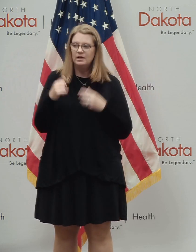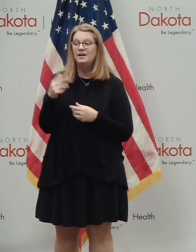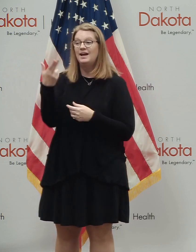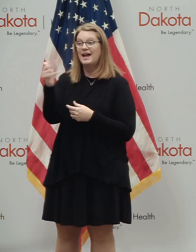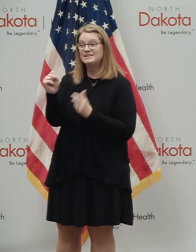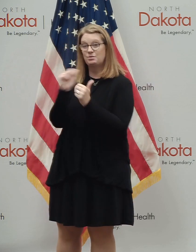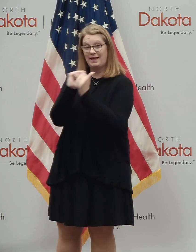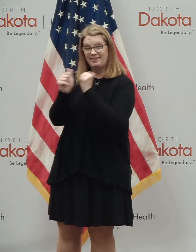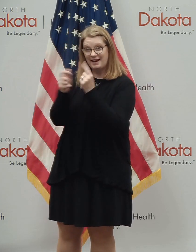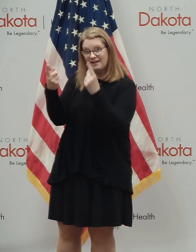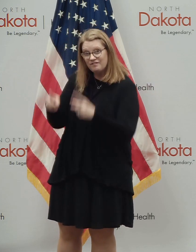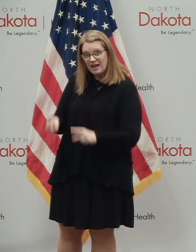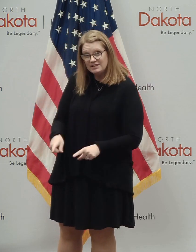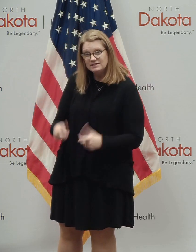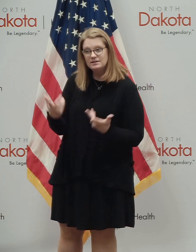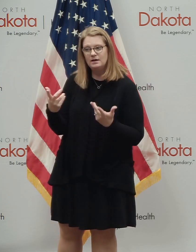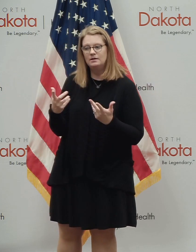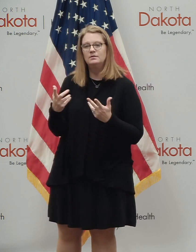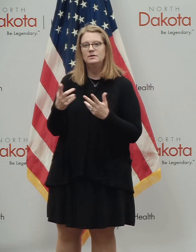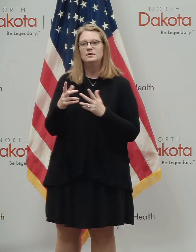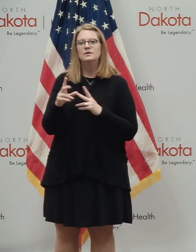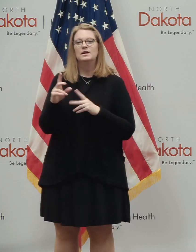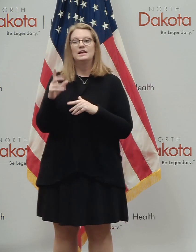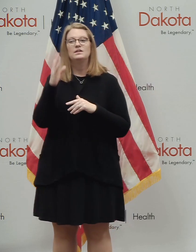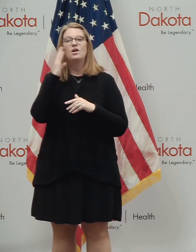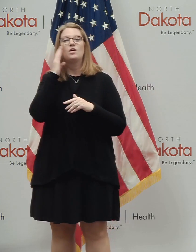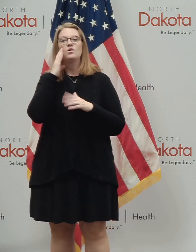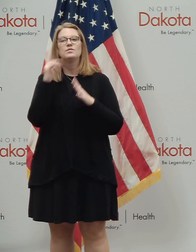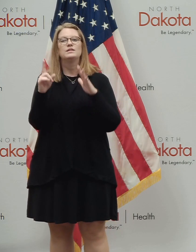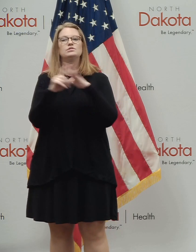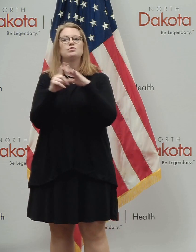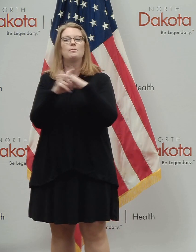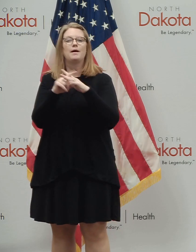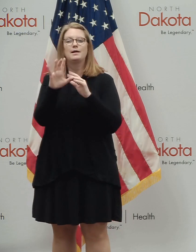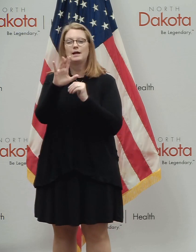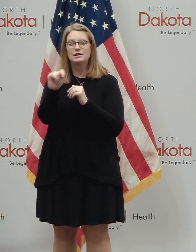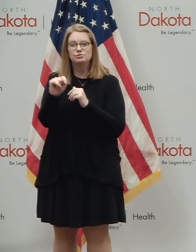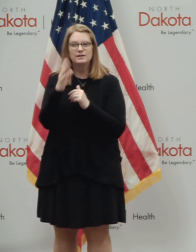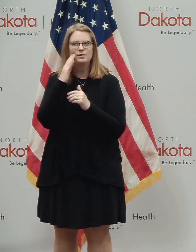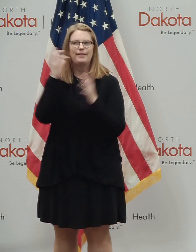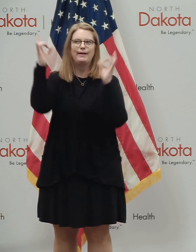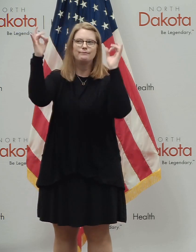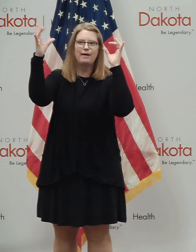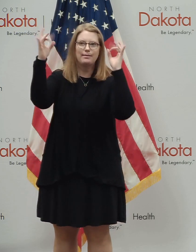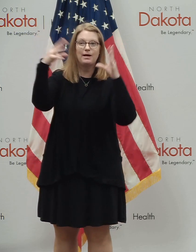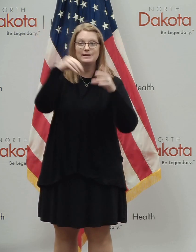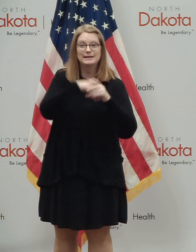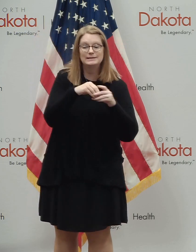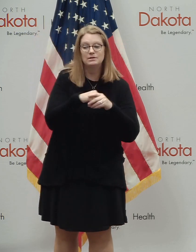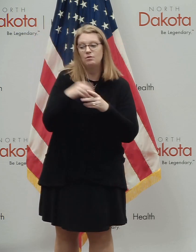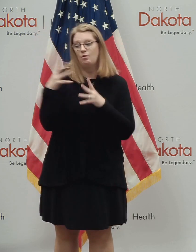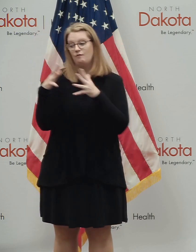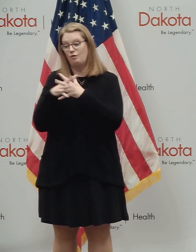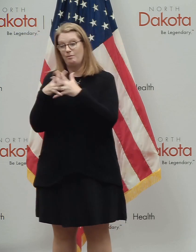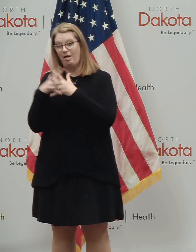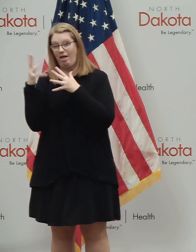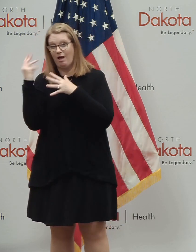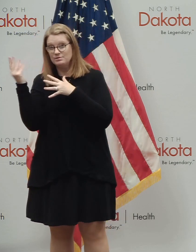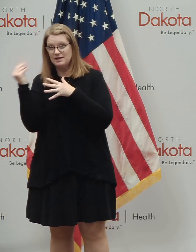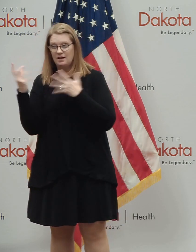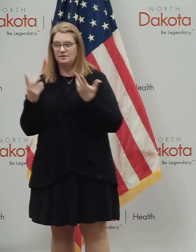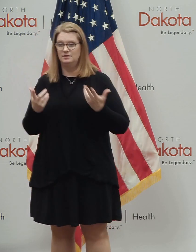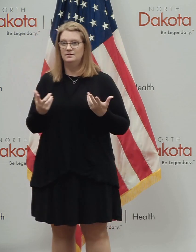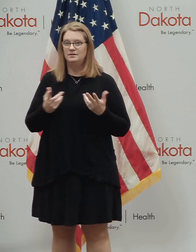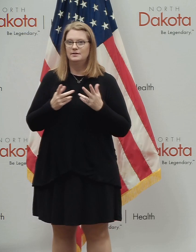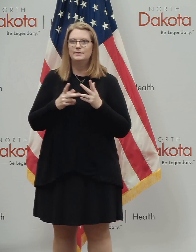athletic events, we know are showing up on contact tracing, whether it's volleyball, which is indoors, or football outdoors.